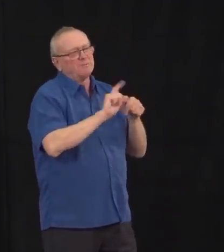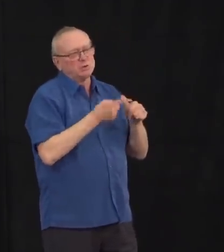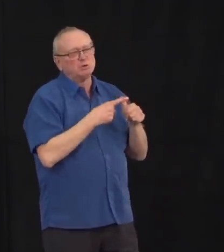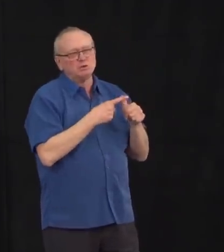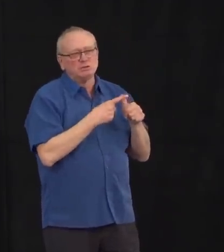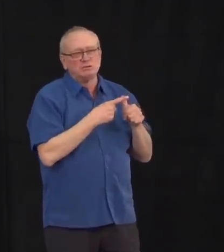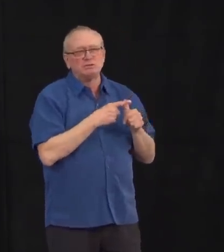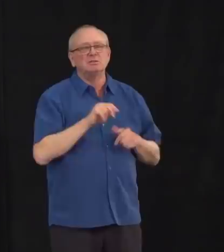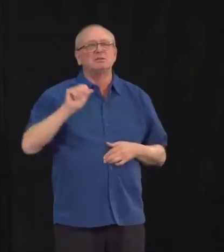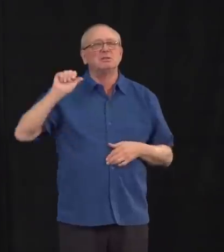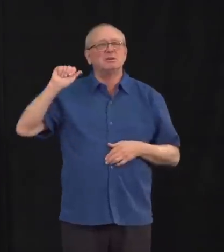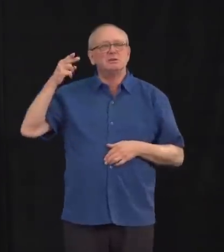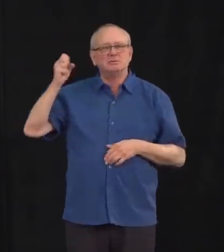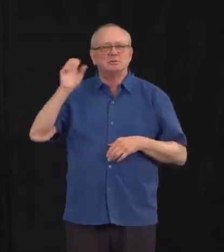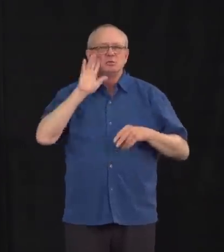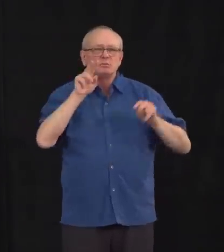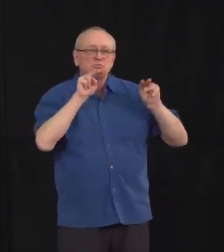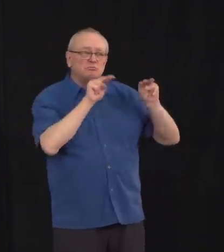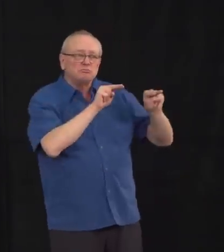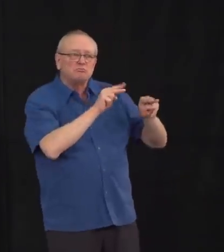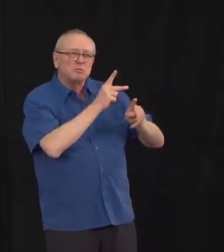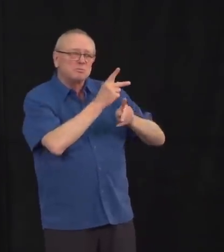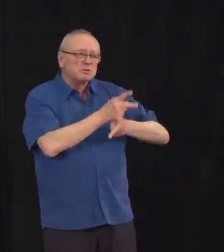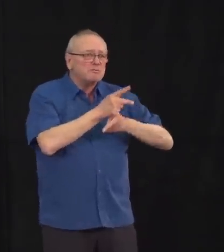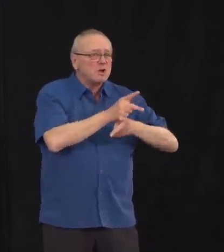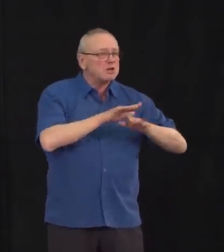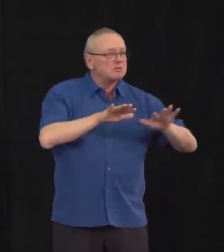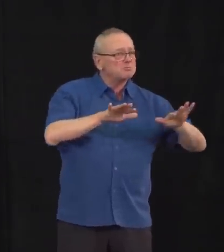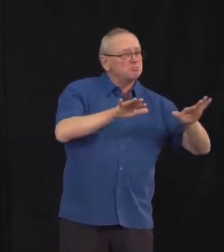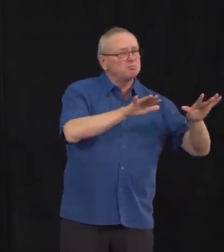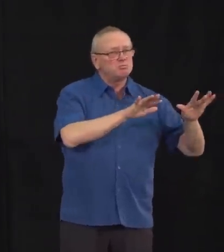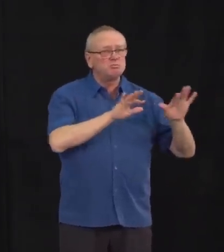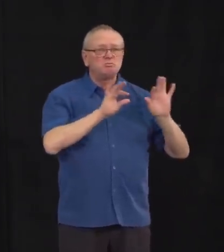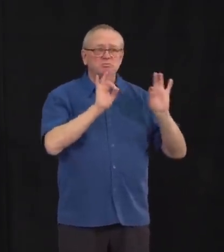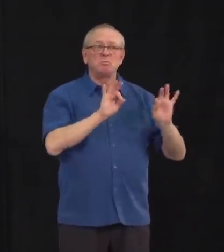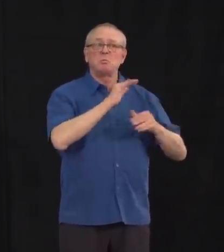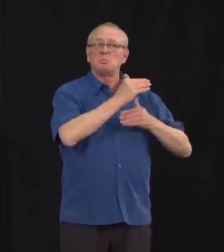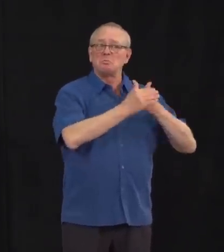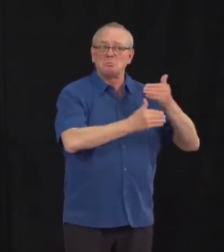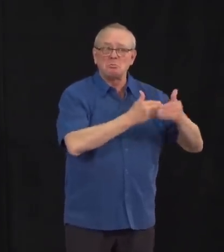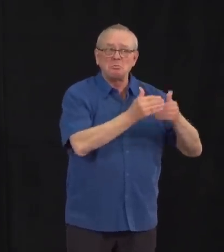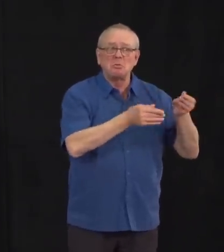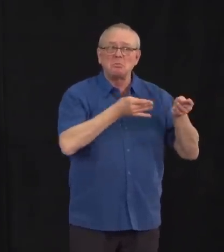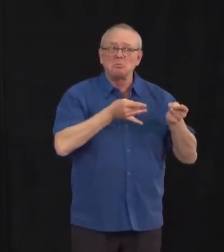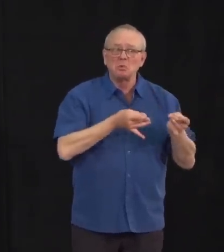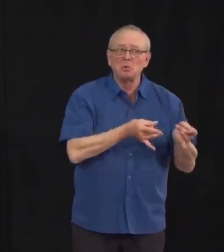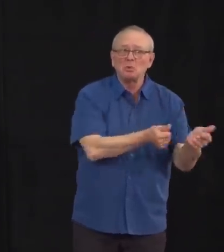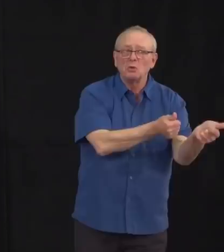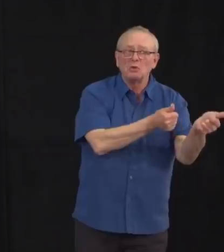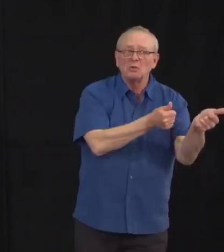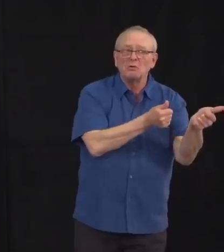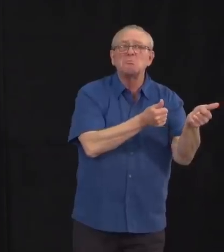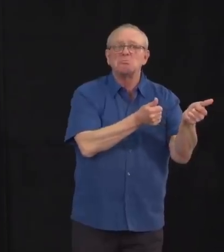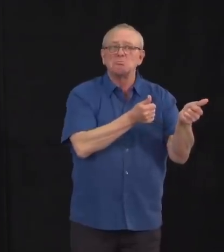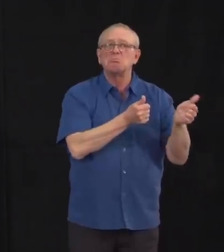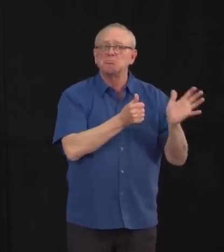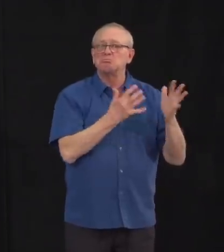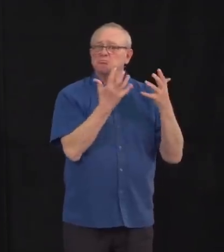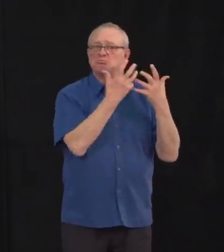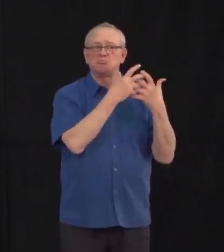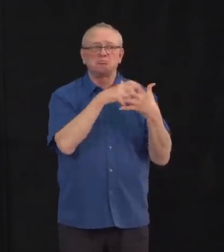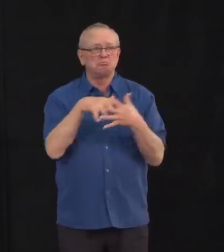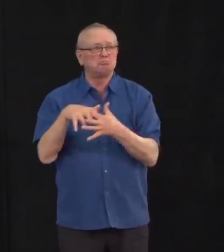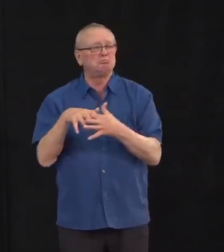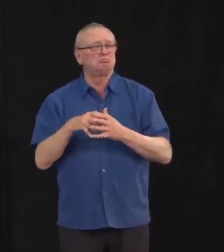to assure the contact tracing process remains efficient and effective. We know that contact tracing in